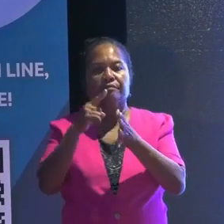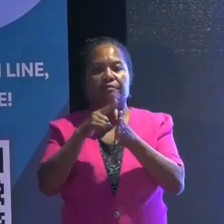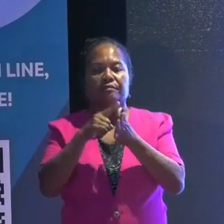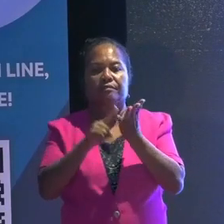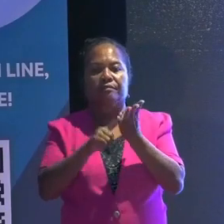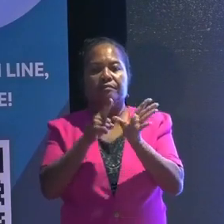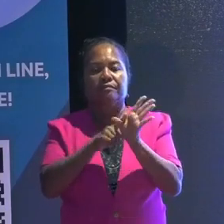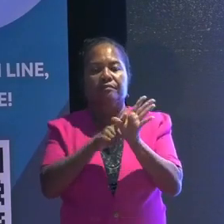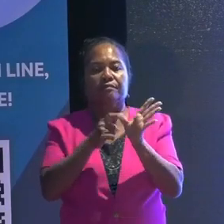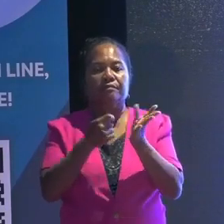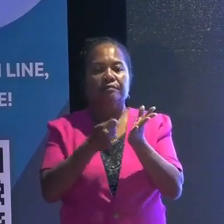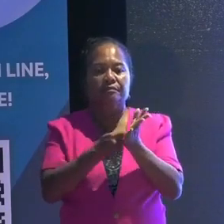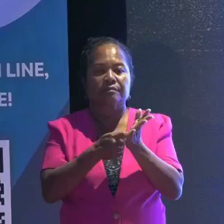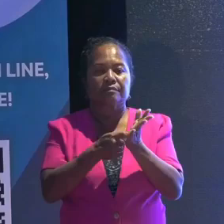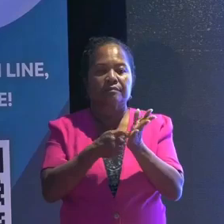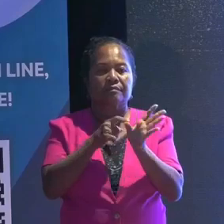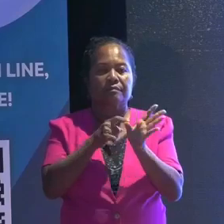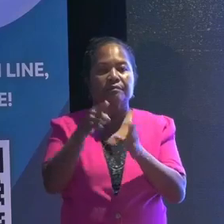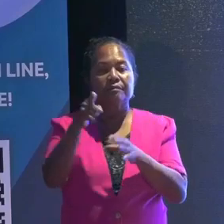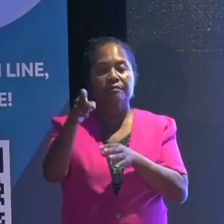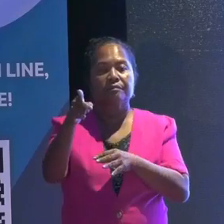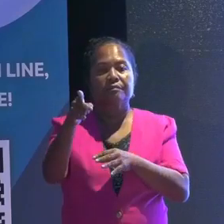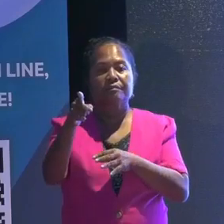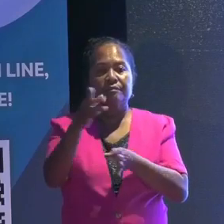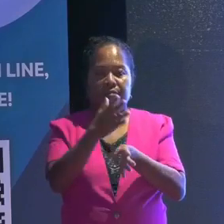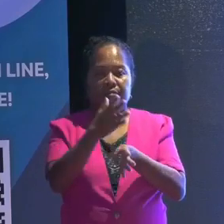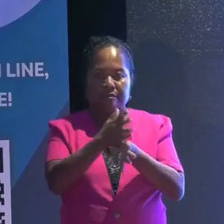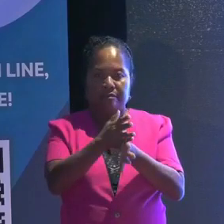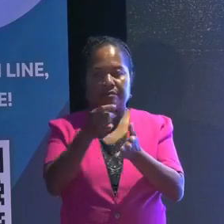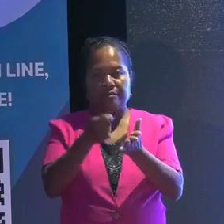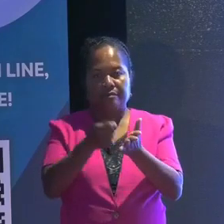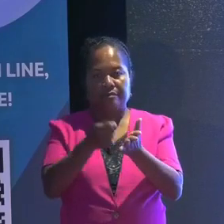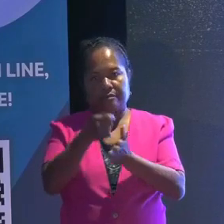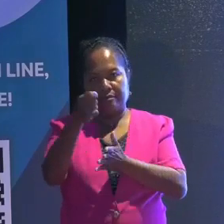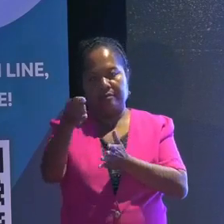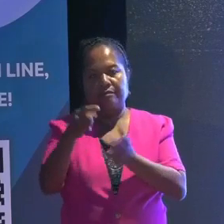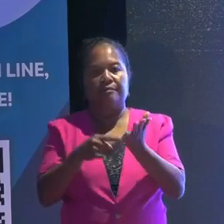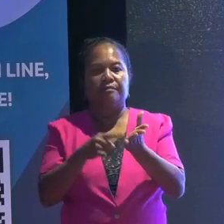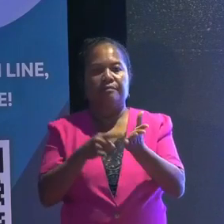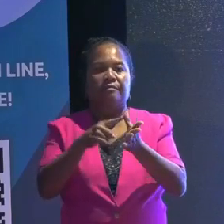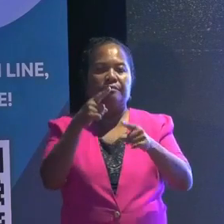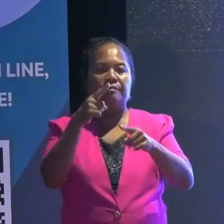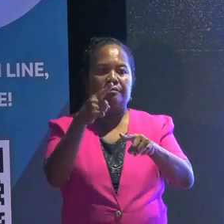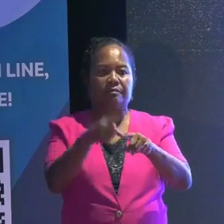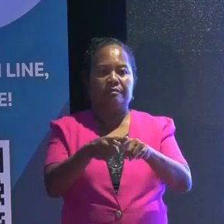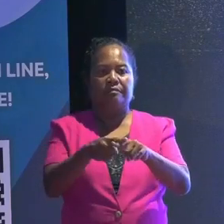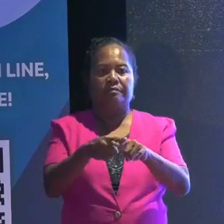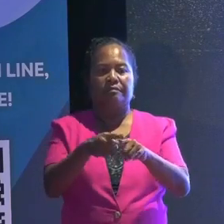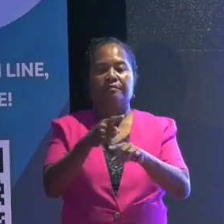you are obligated to deduct salary and wages tax.